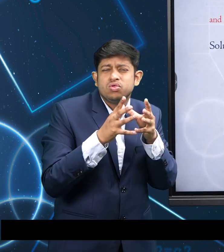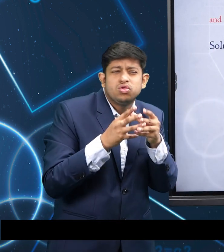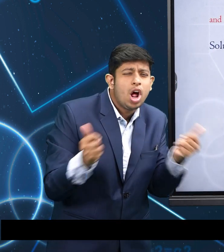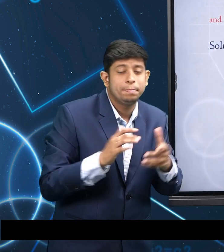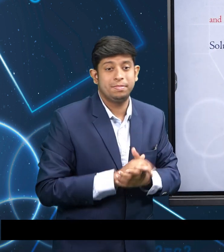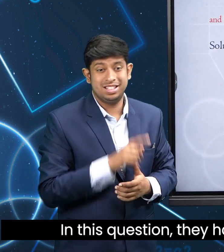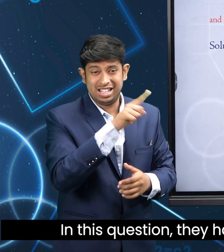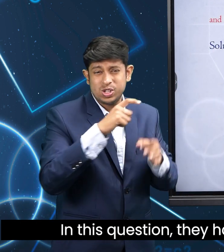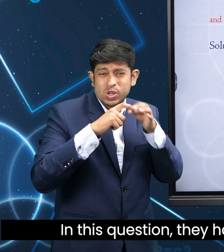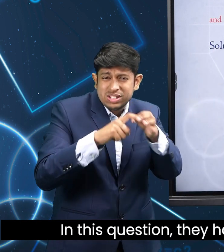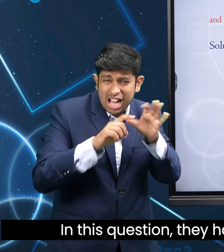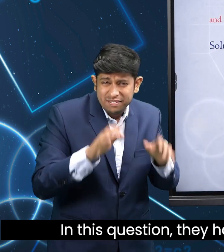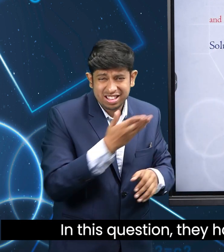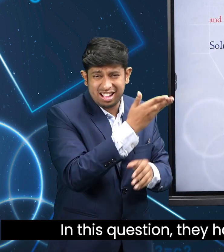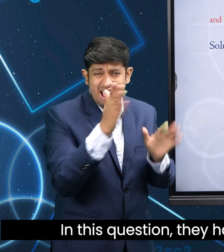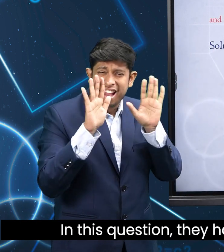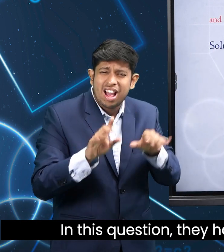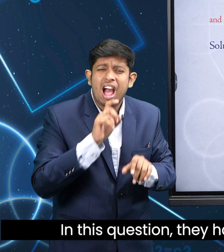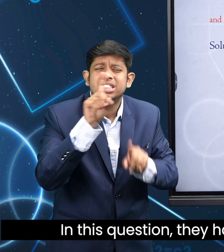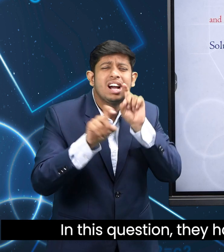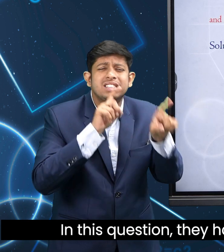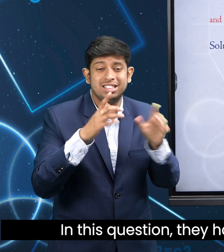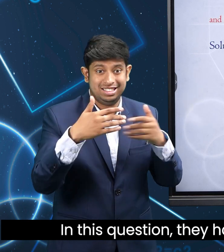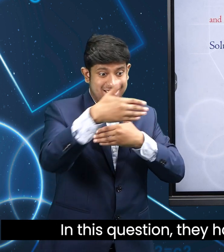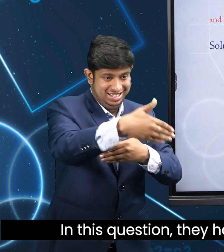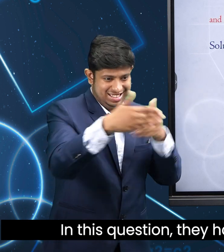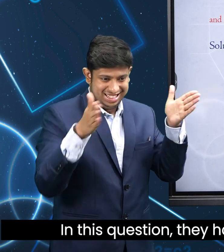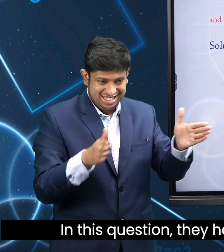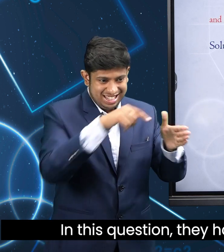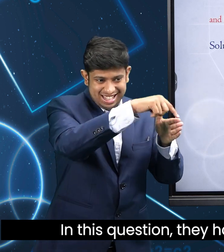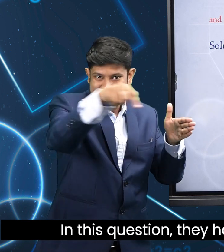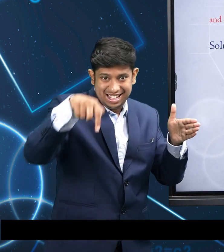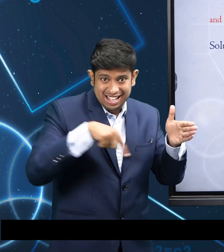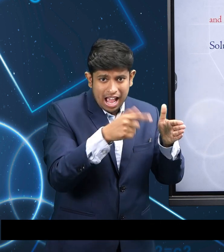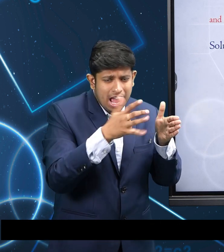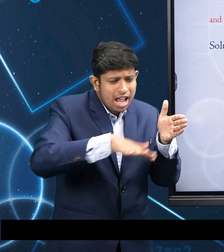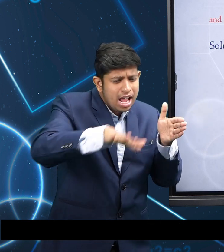Solution. In this question, they have asked to find the lateral surface area of the cuboid.